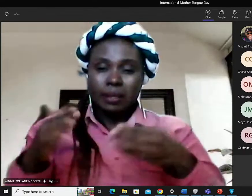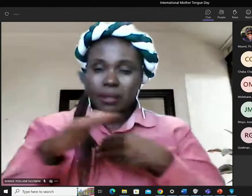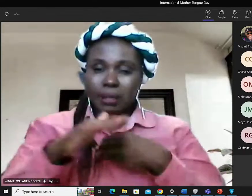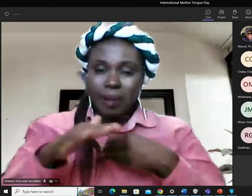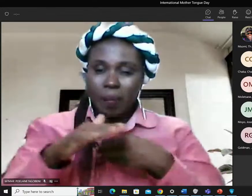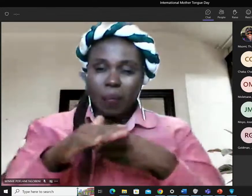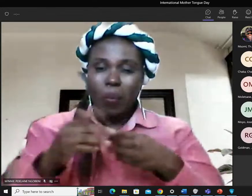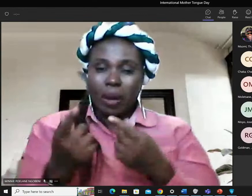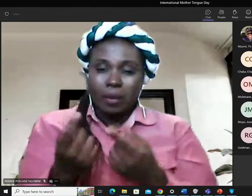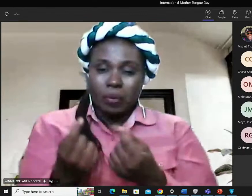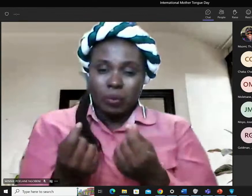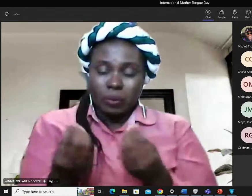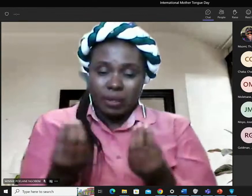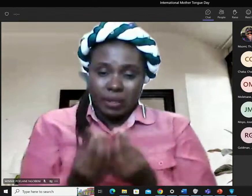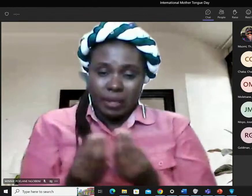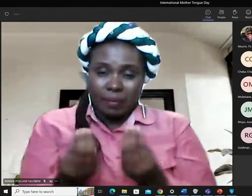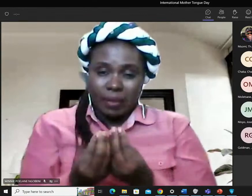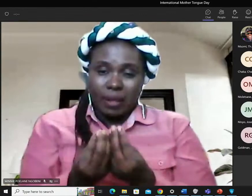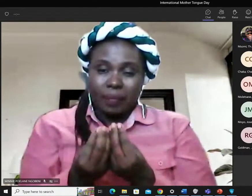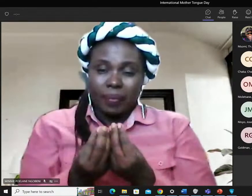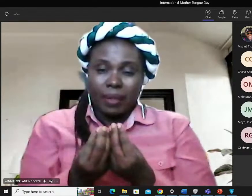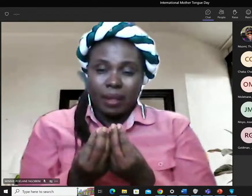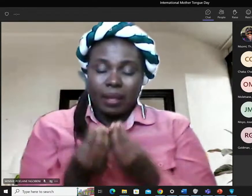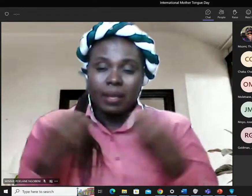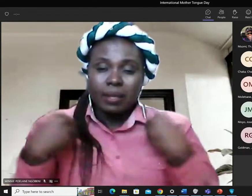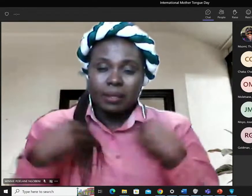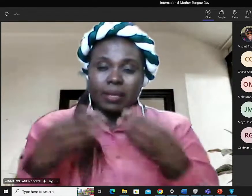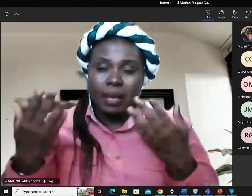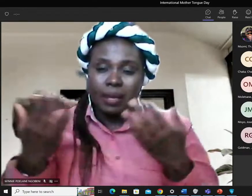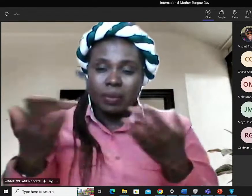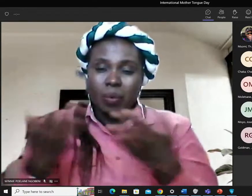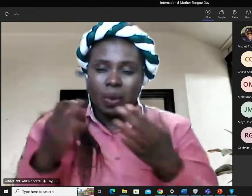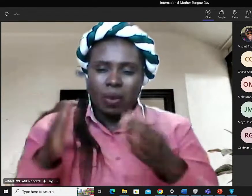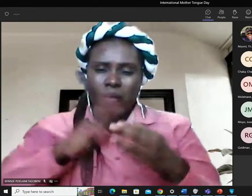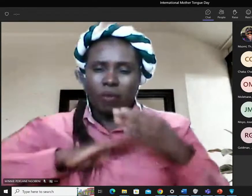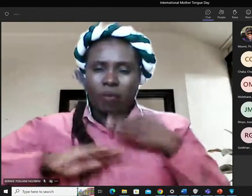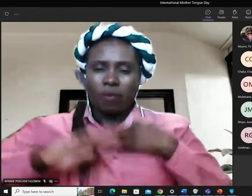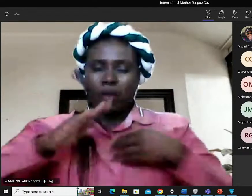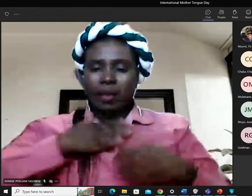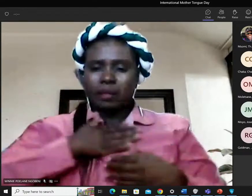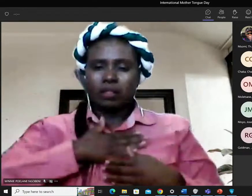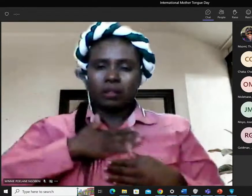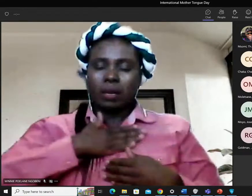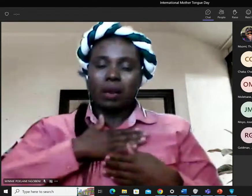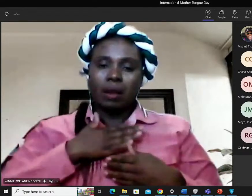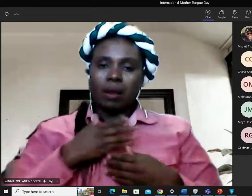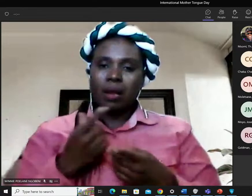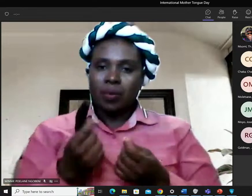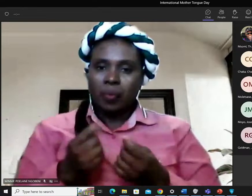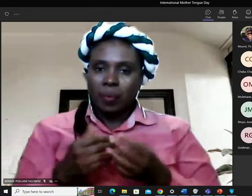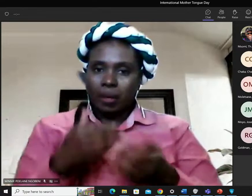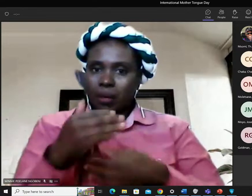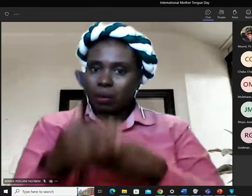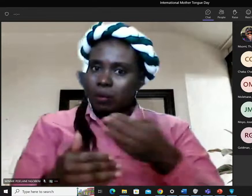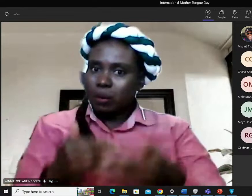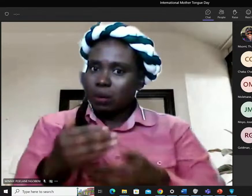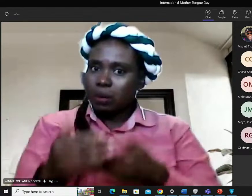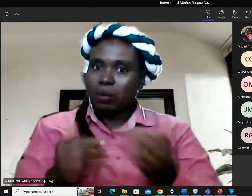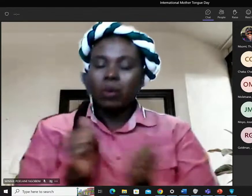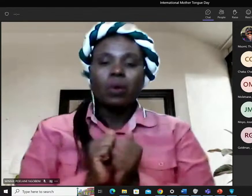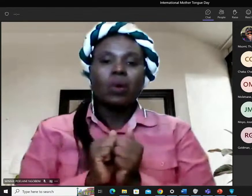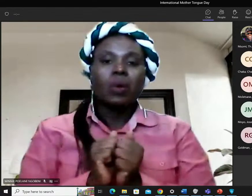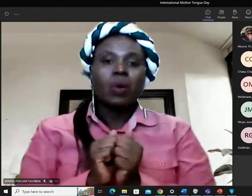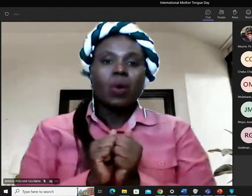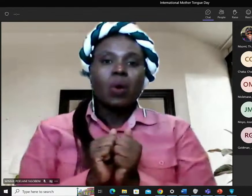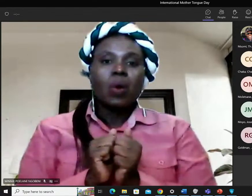whole thing, let's start somewhere. Start where you are comfortable and actually add incrementally. That is a quote